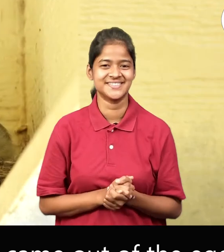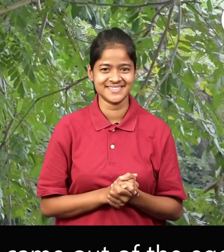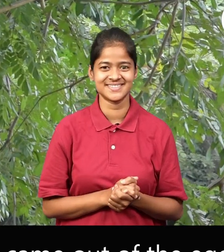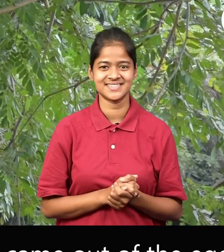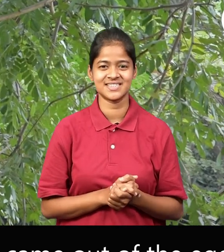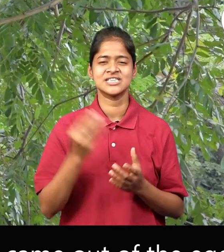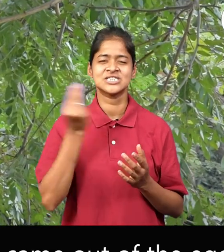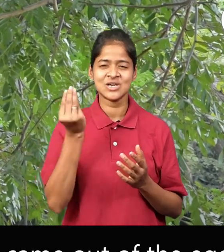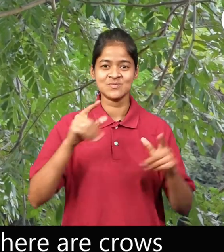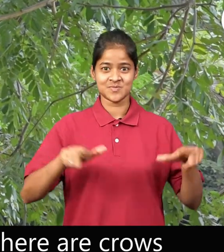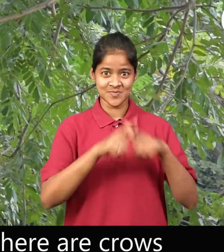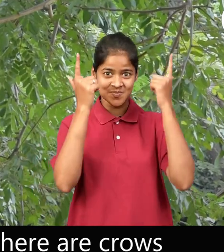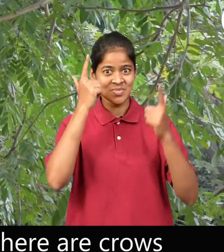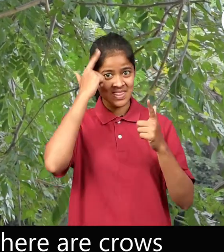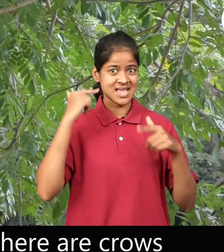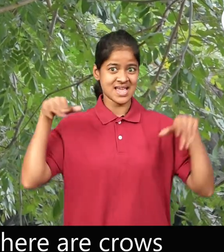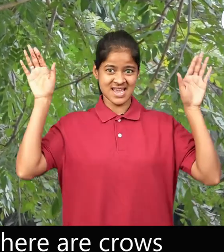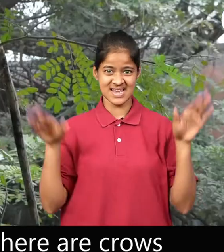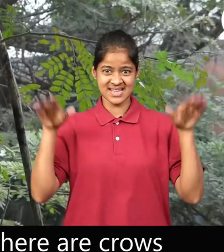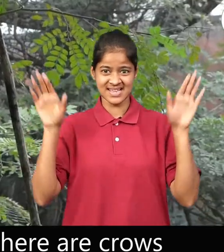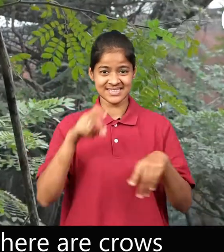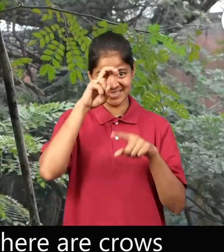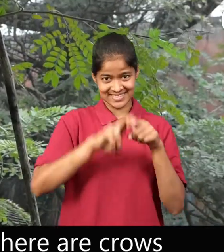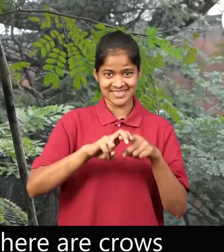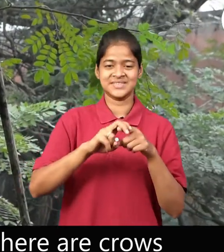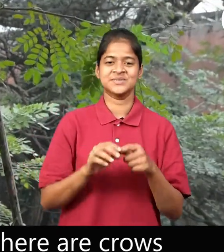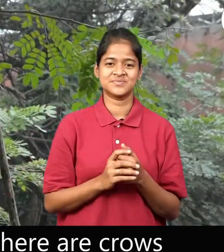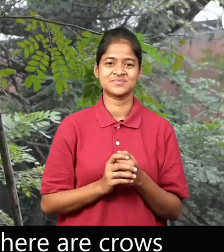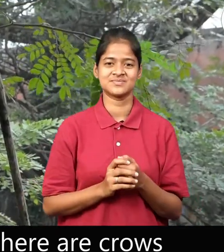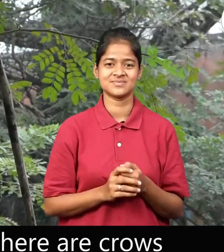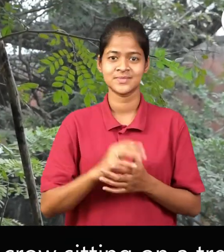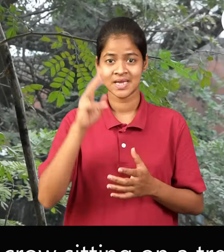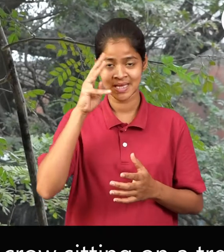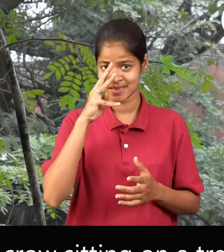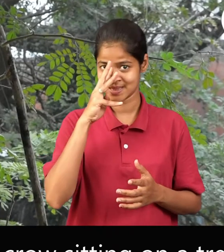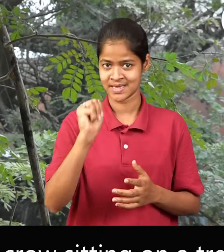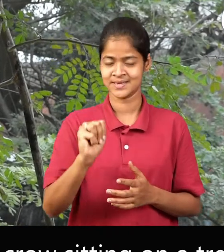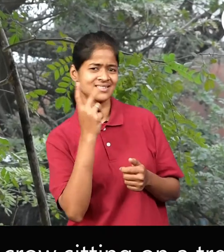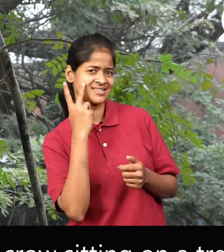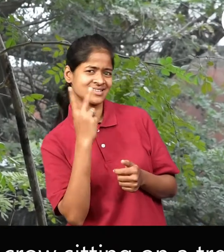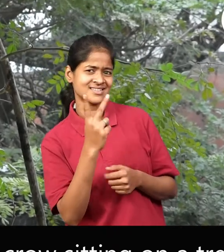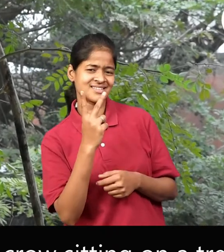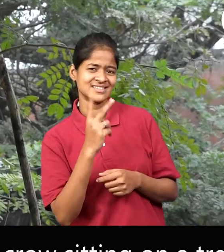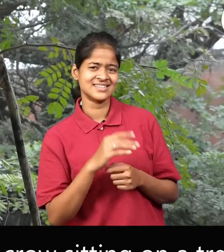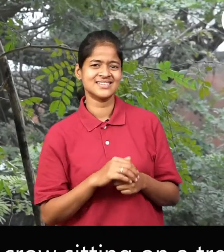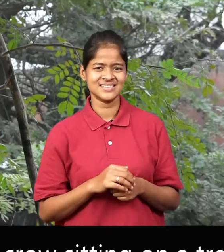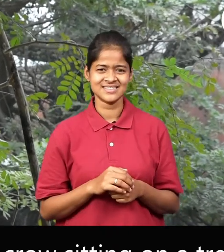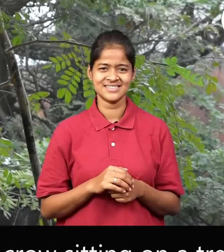then they flew away sometimes there are crows sitting on the trees once monica saw a crow